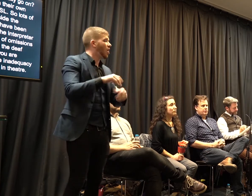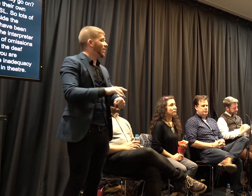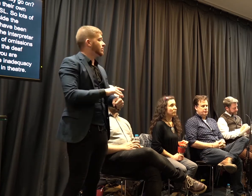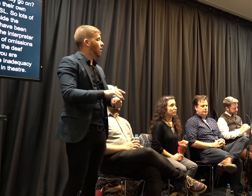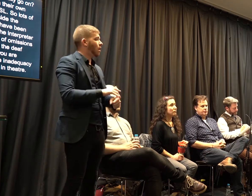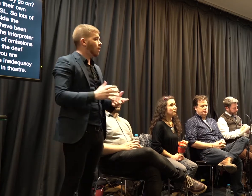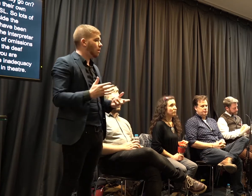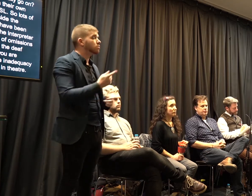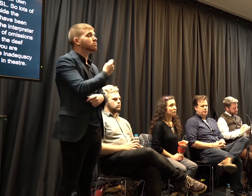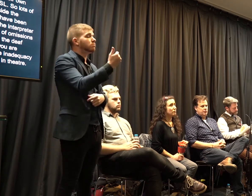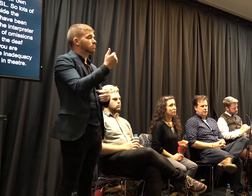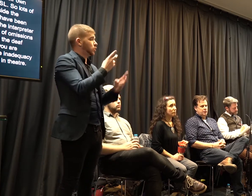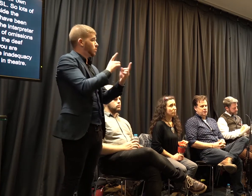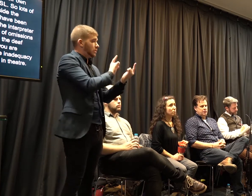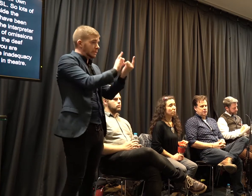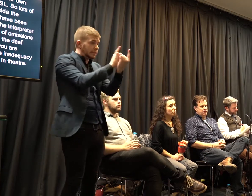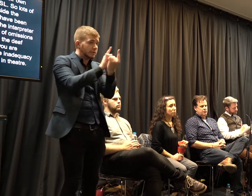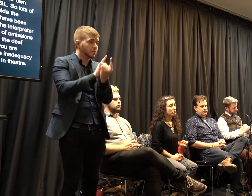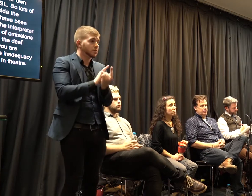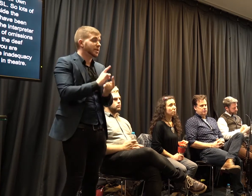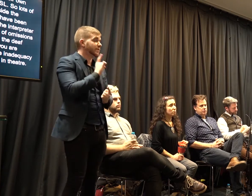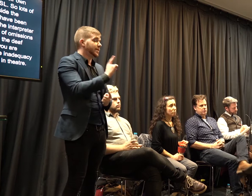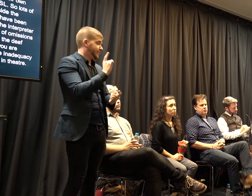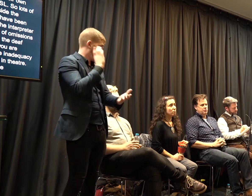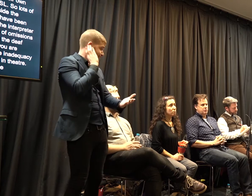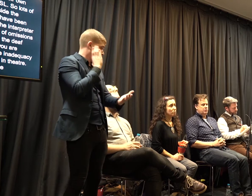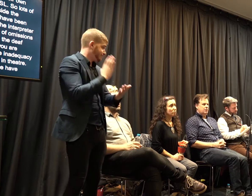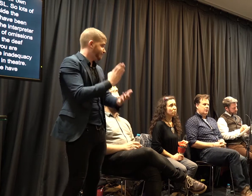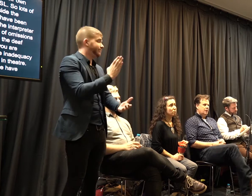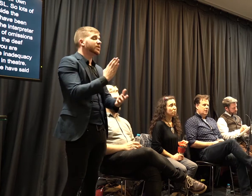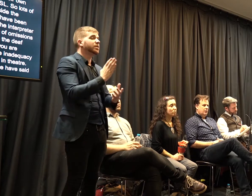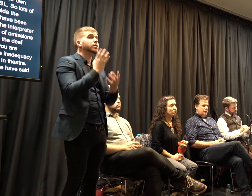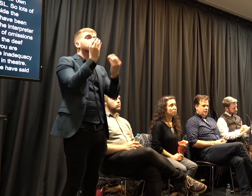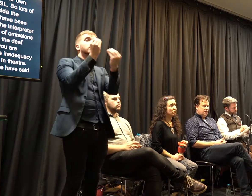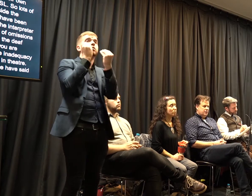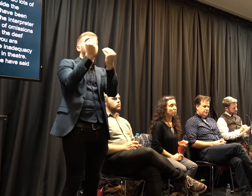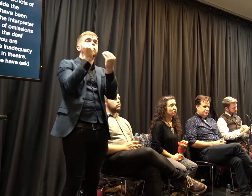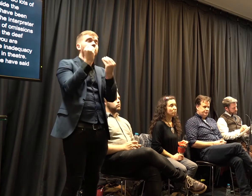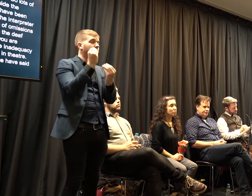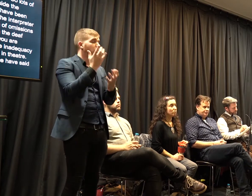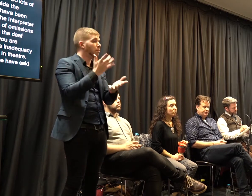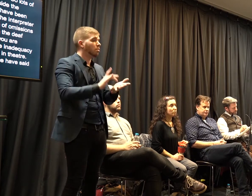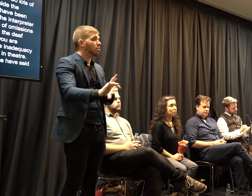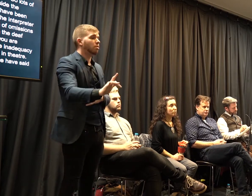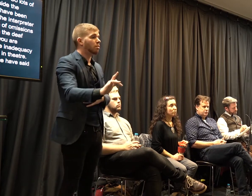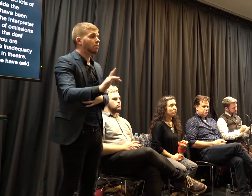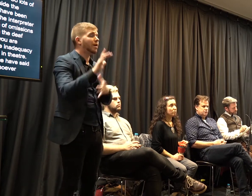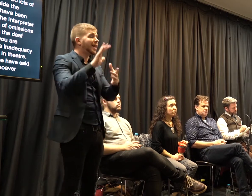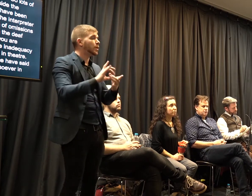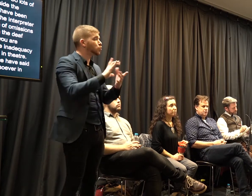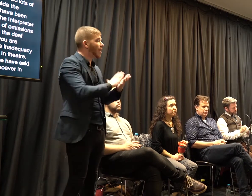some interpreters who I've spoken to since have said categorically they received no training whatsoever in translation.